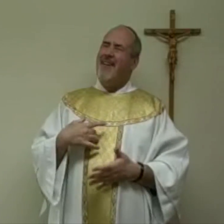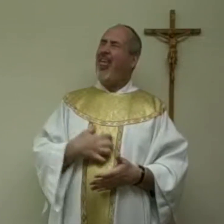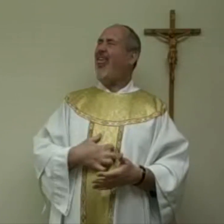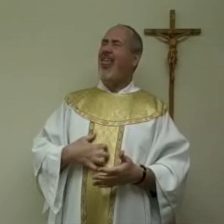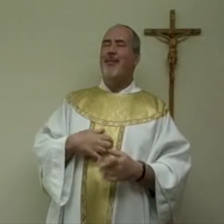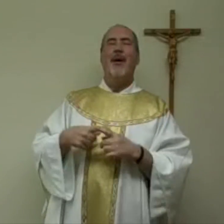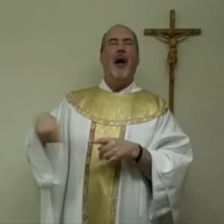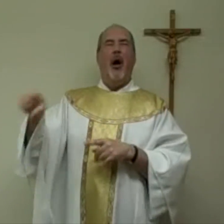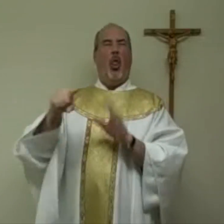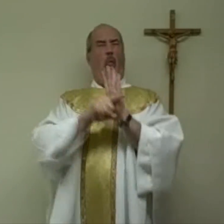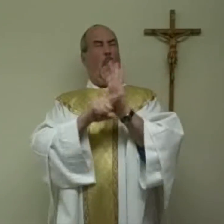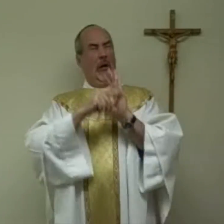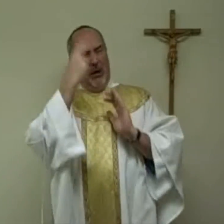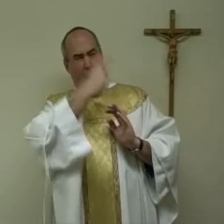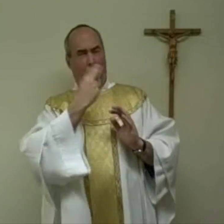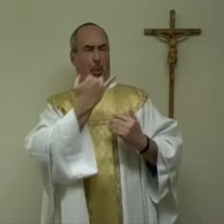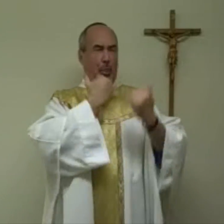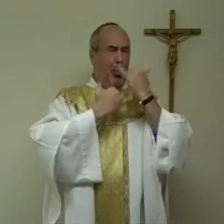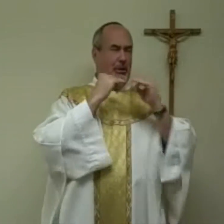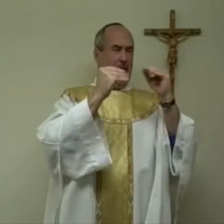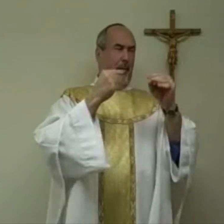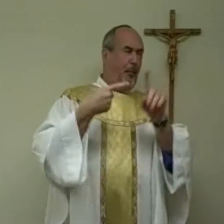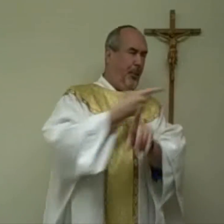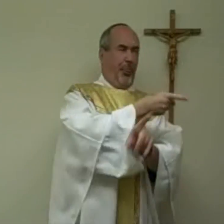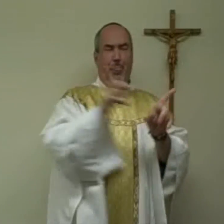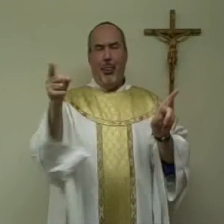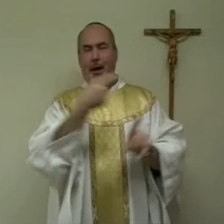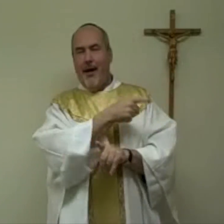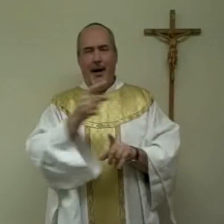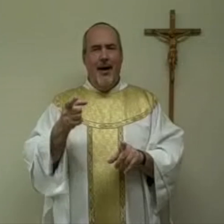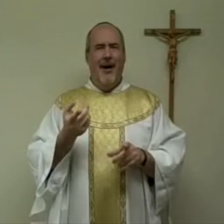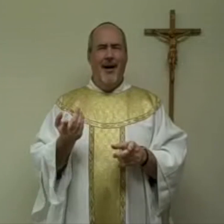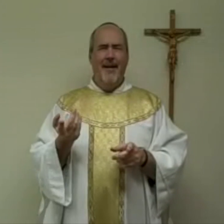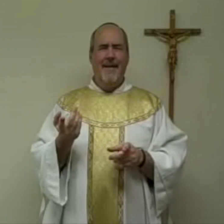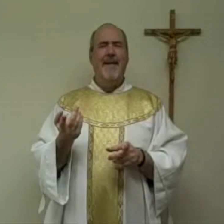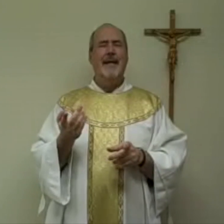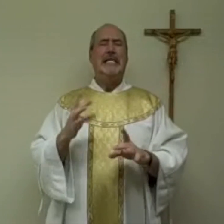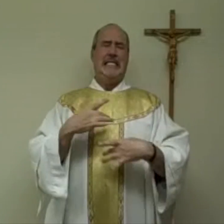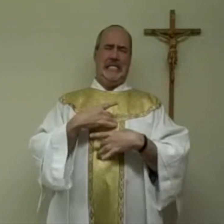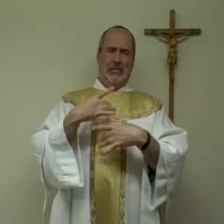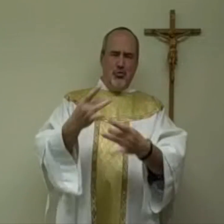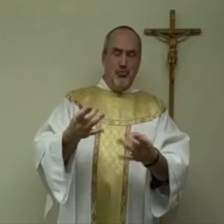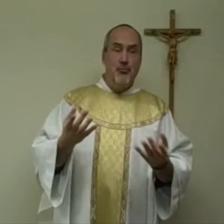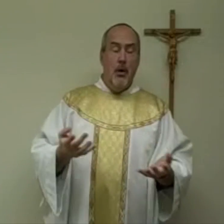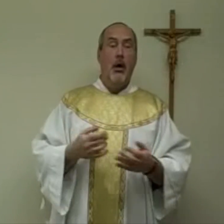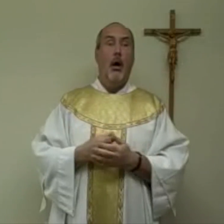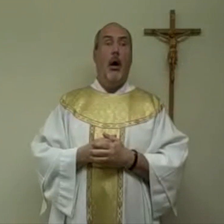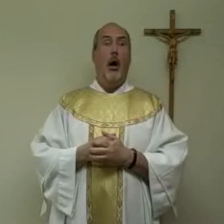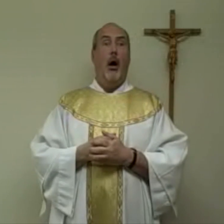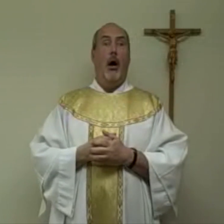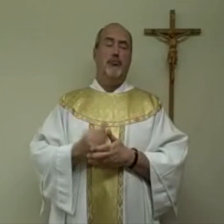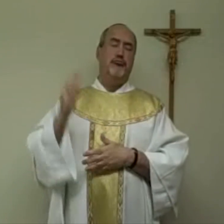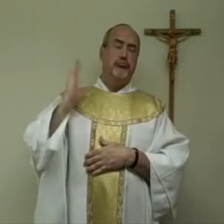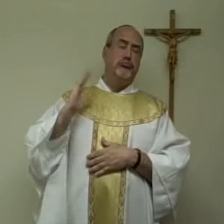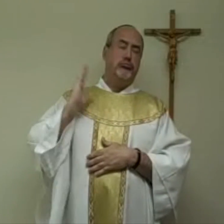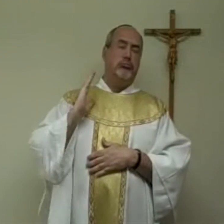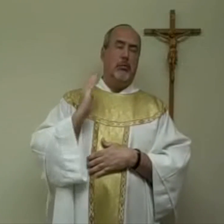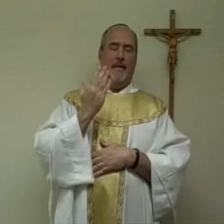Also, I get a little, weary when I see people making all kinds of comments about this